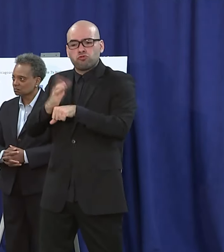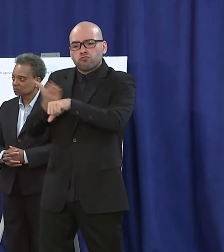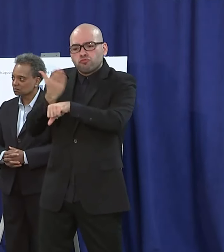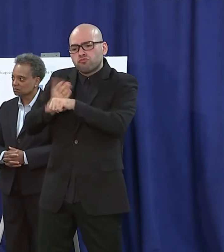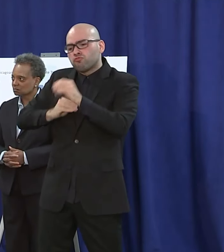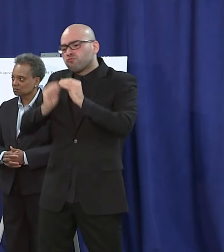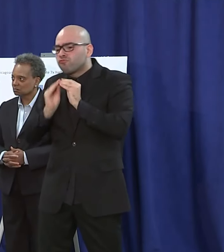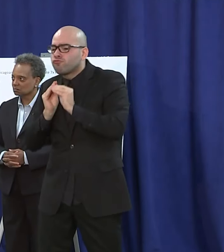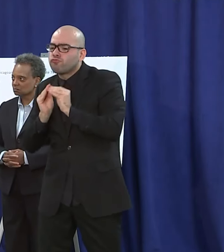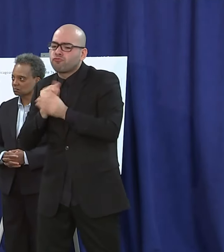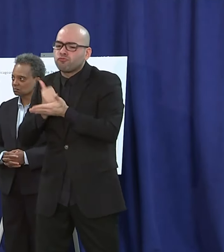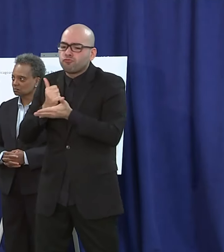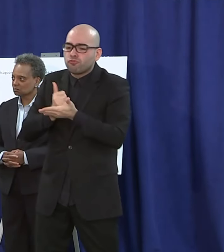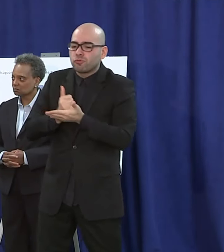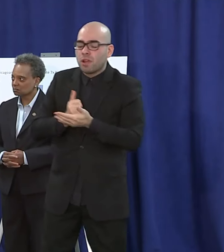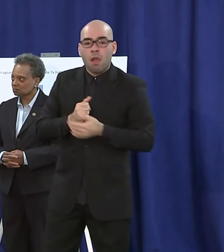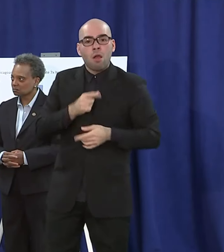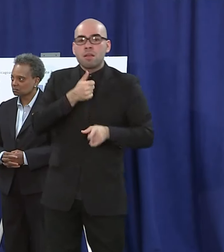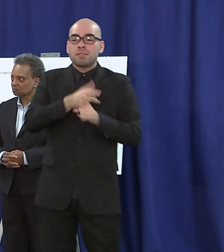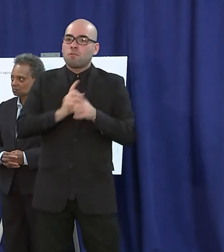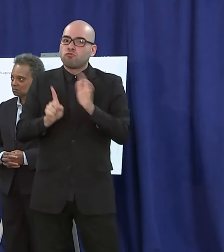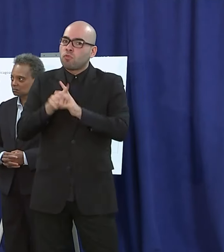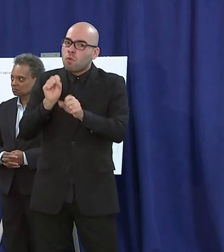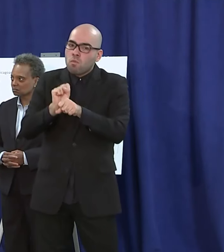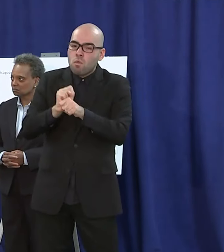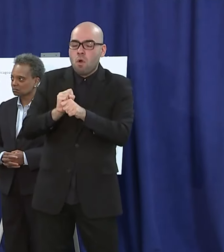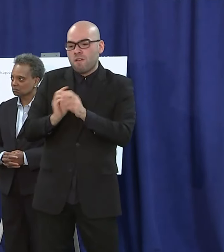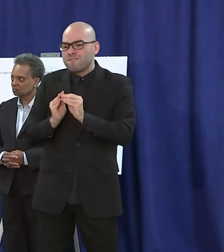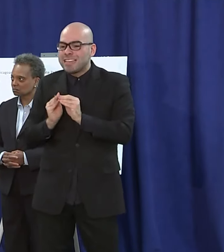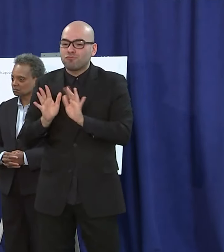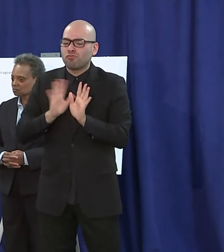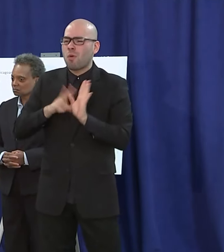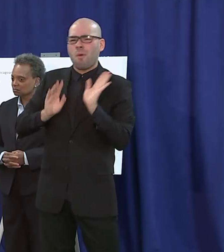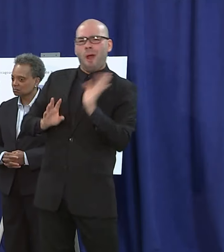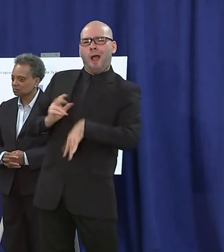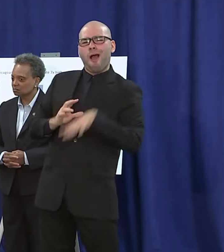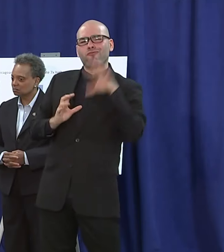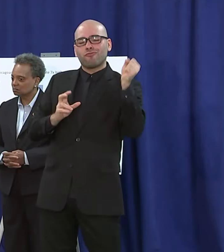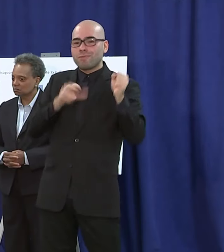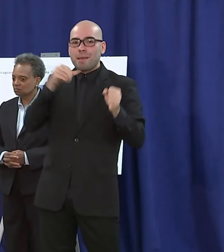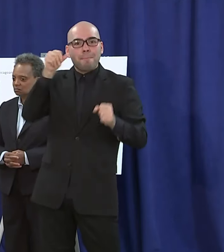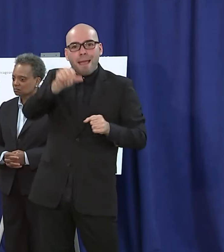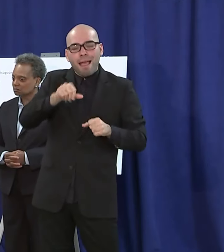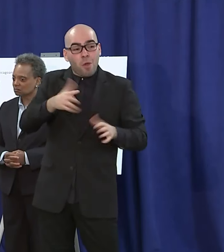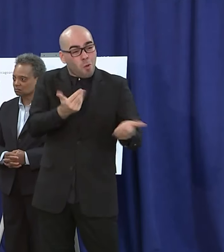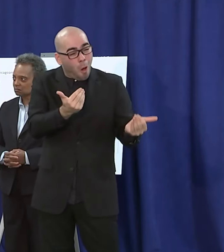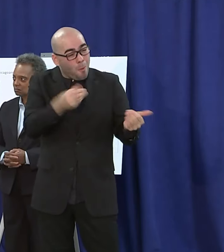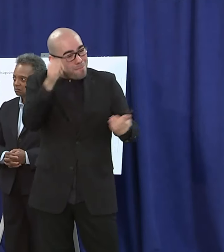track him down in order to pay him. He was really a great guy. He passed away